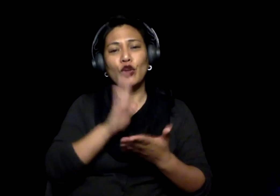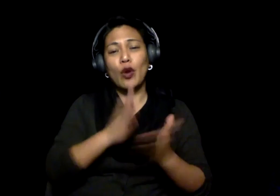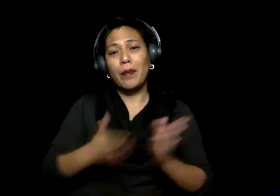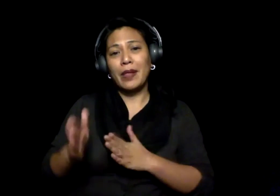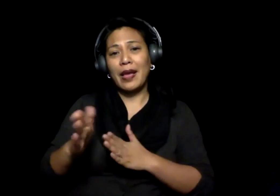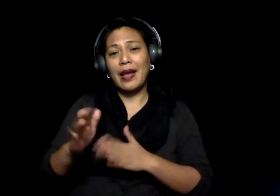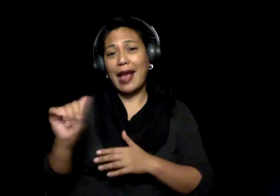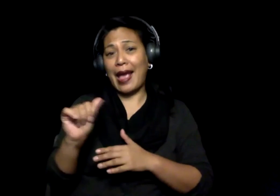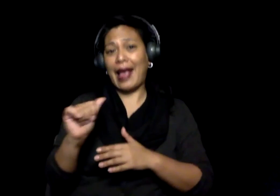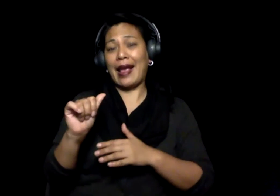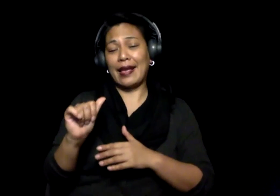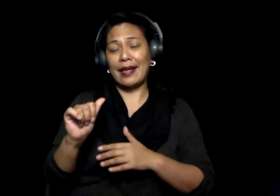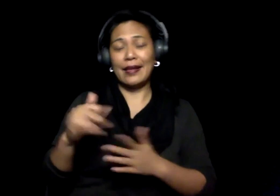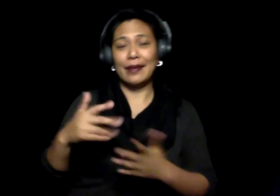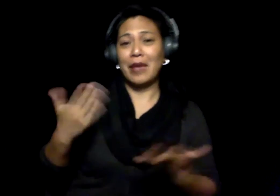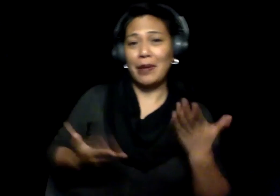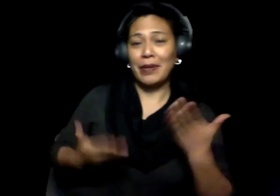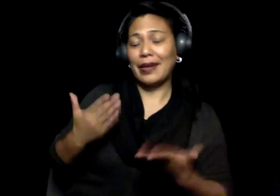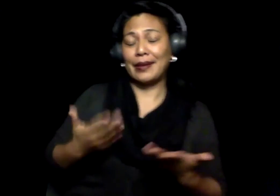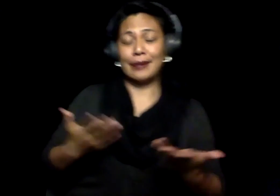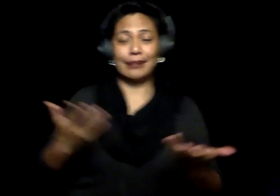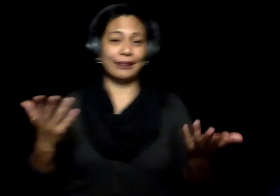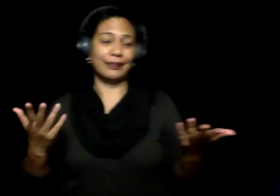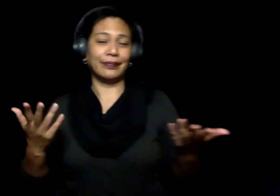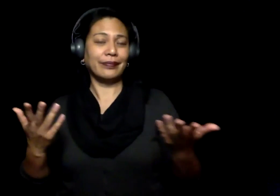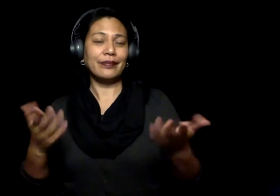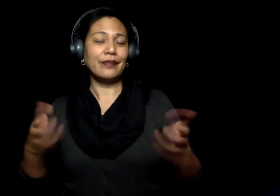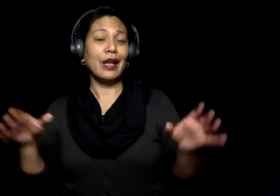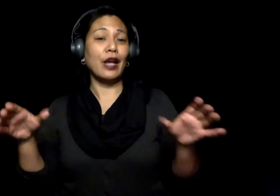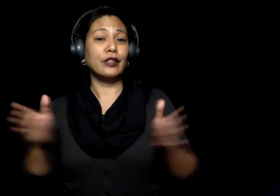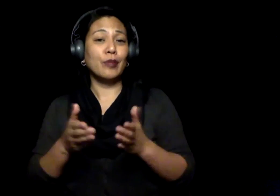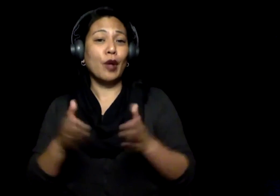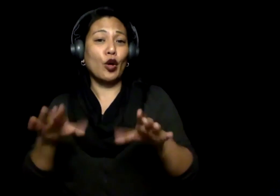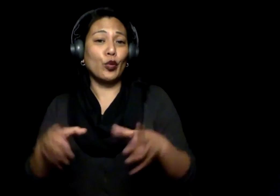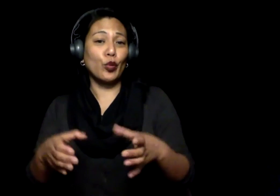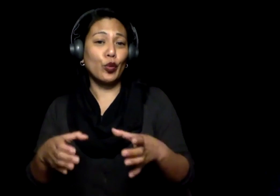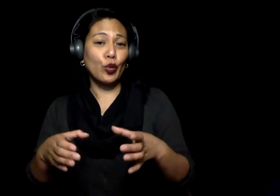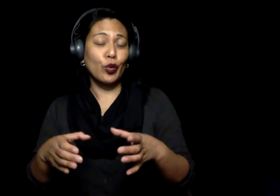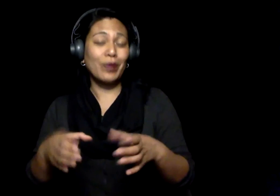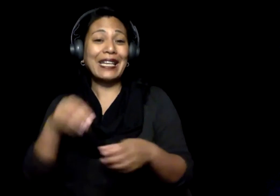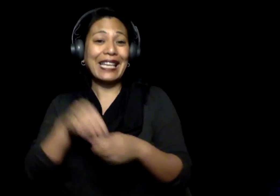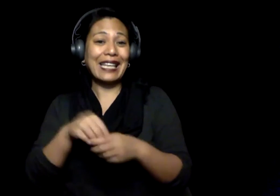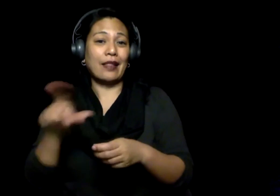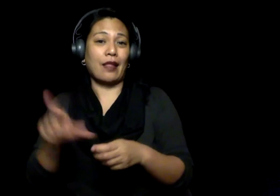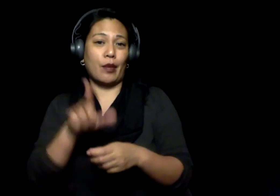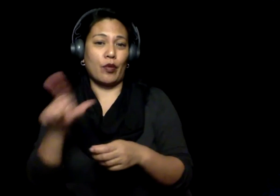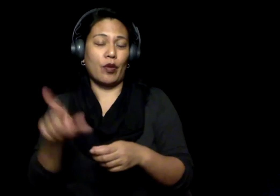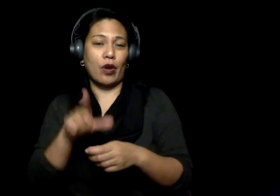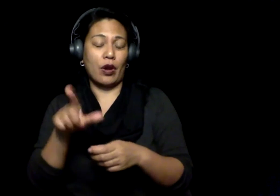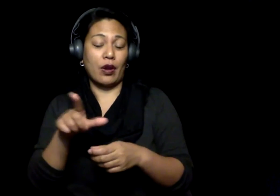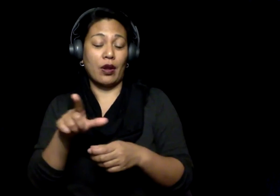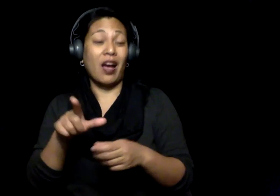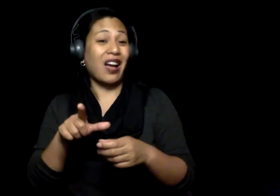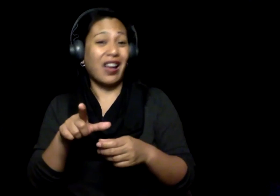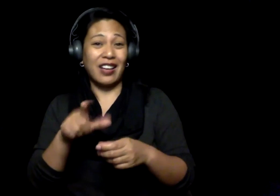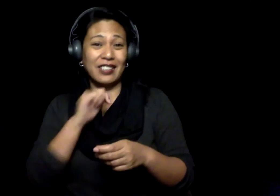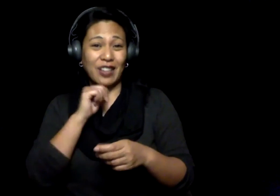your plan A might be, you know, a small group in the library, and your plan B might be